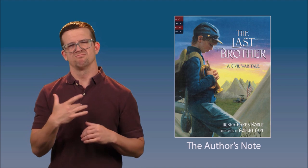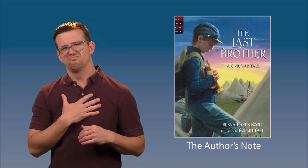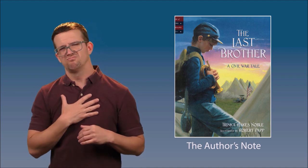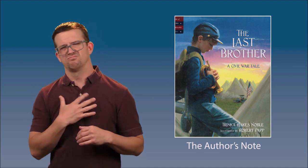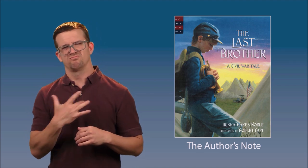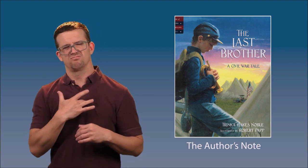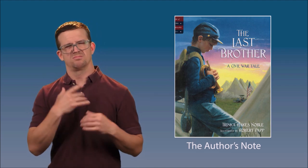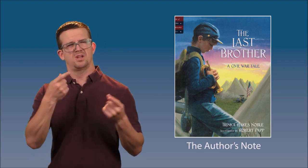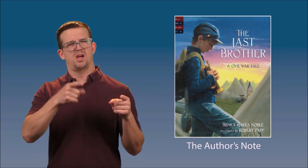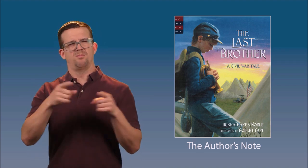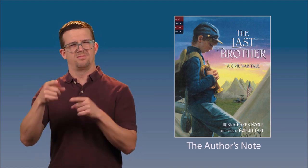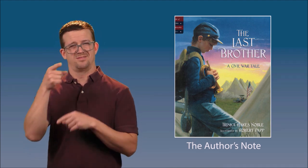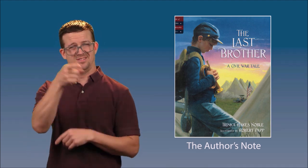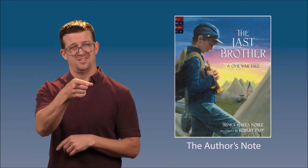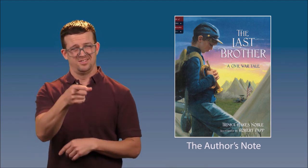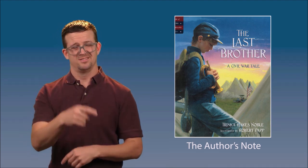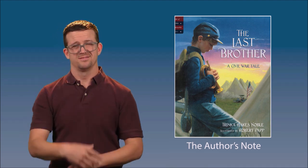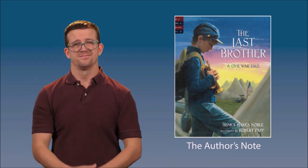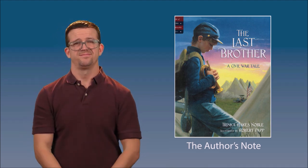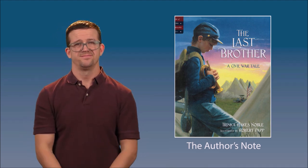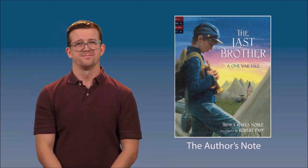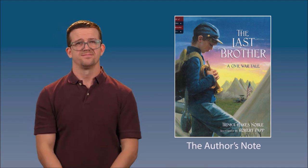enormity of what happened there.